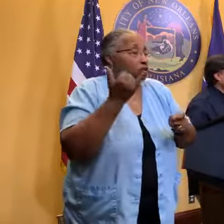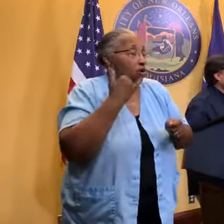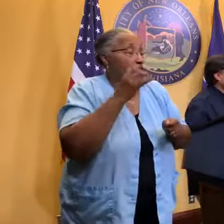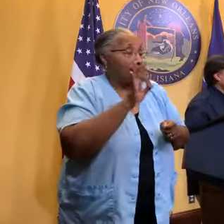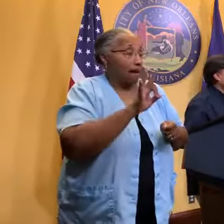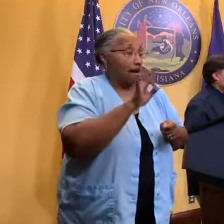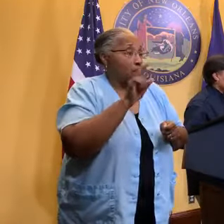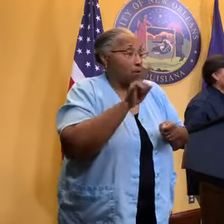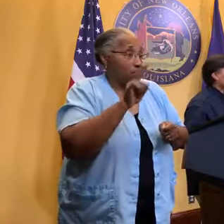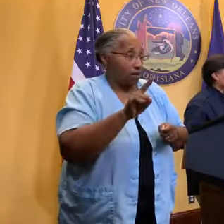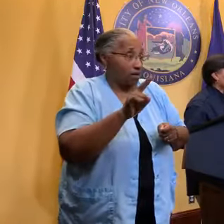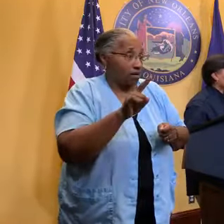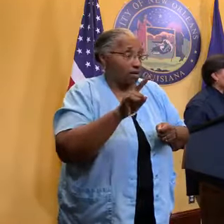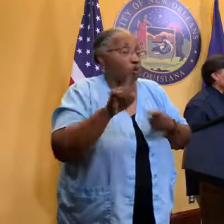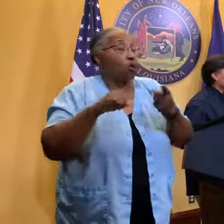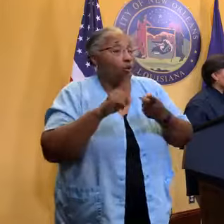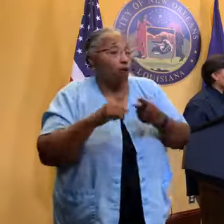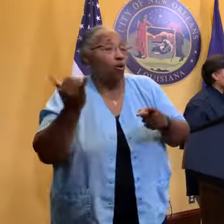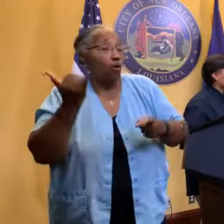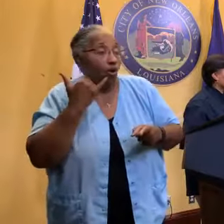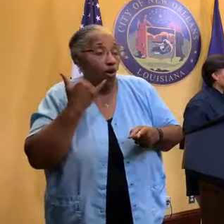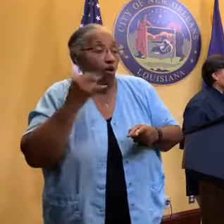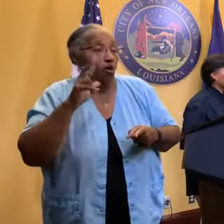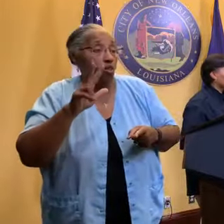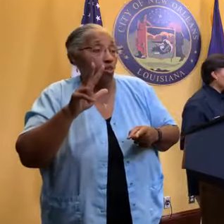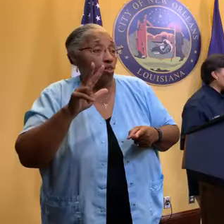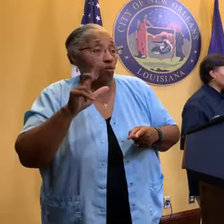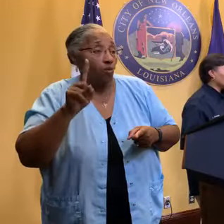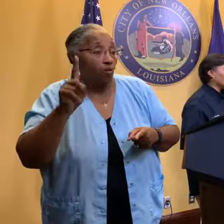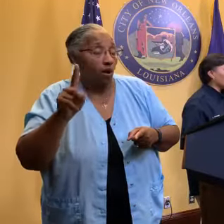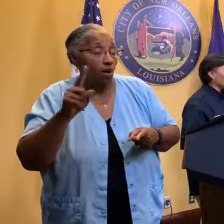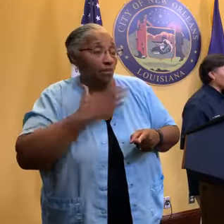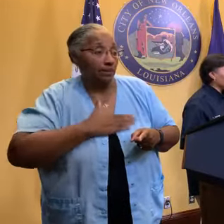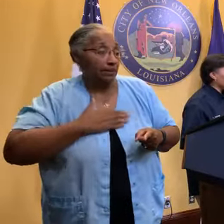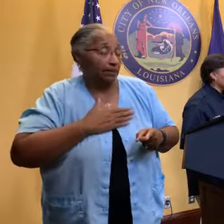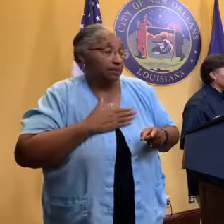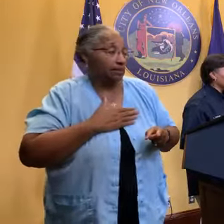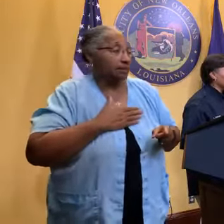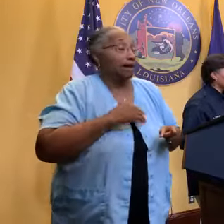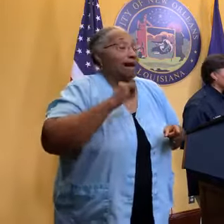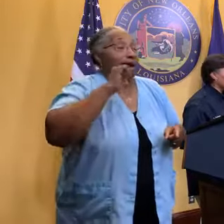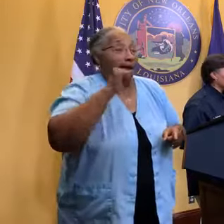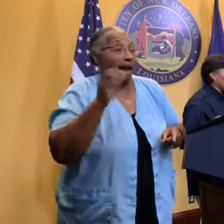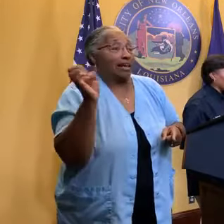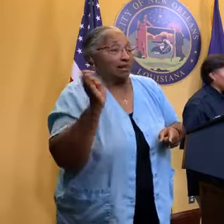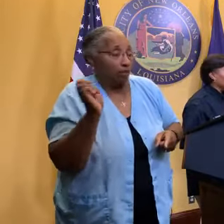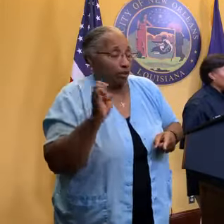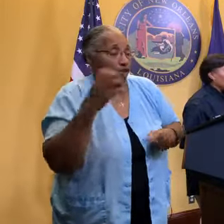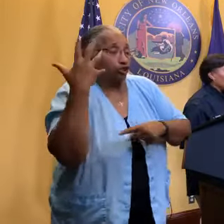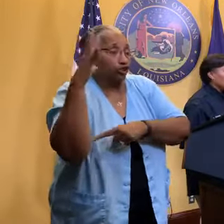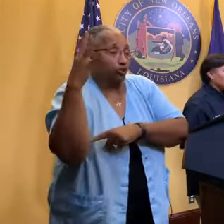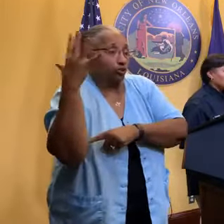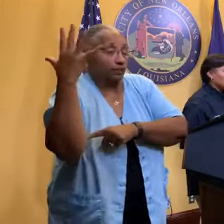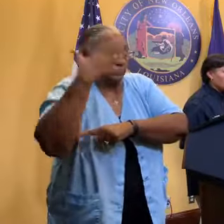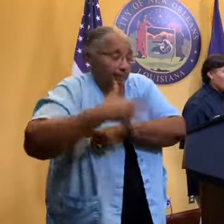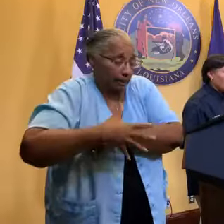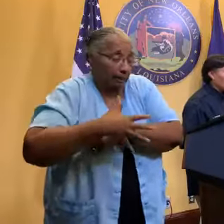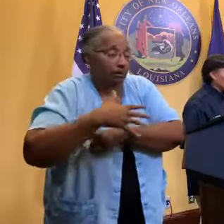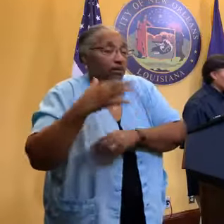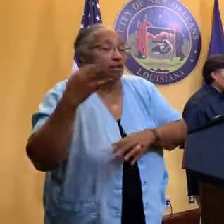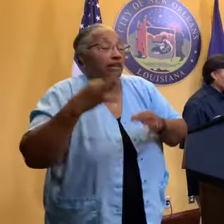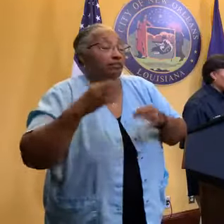call 311, please, so there's not confusion? Sure. Non-emergencies, tree limbs down, unless it's on